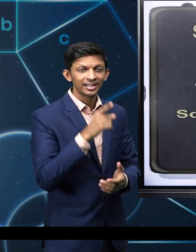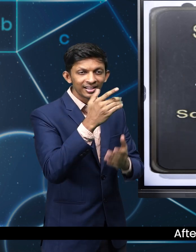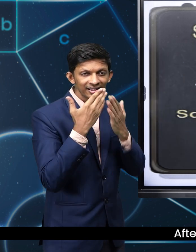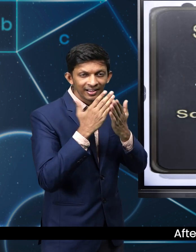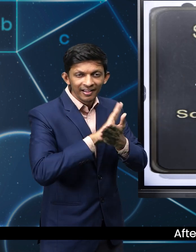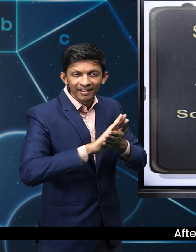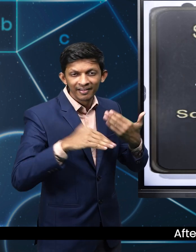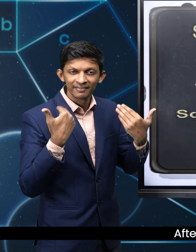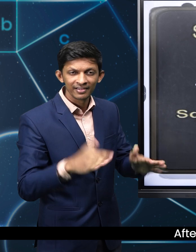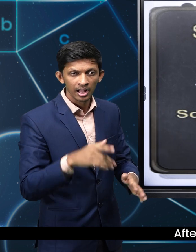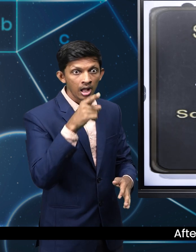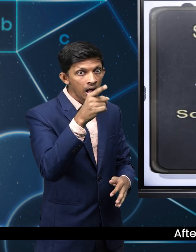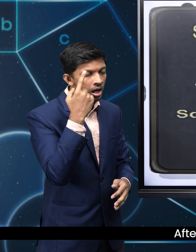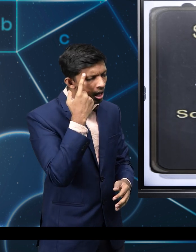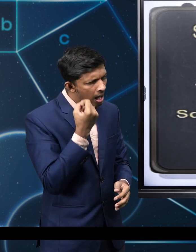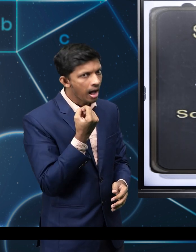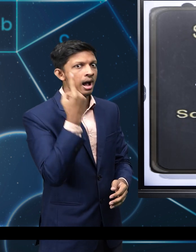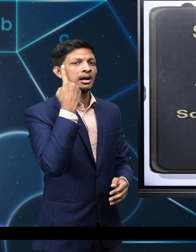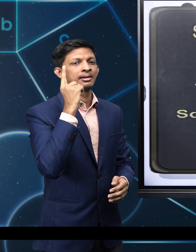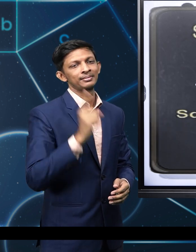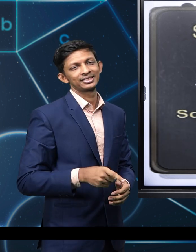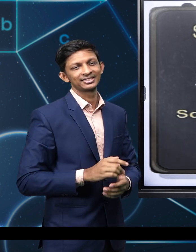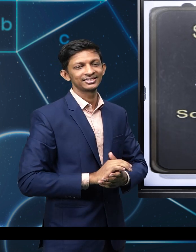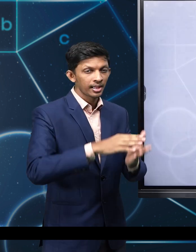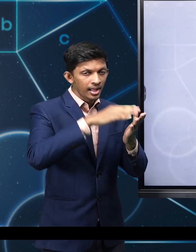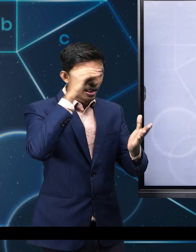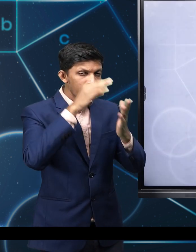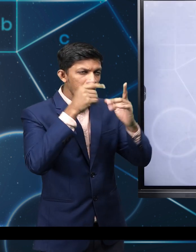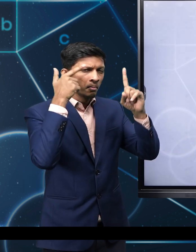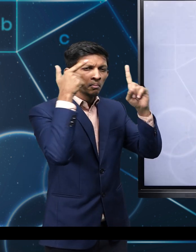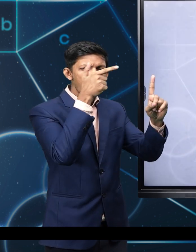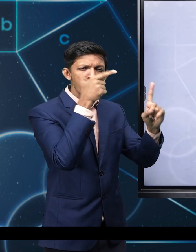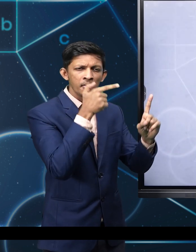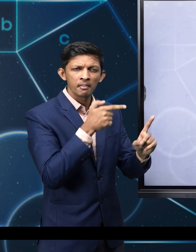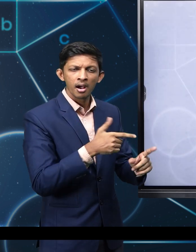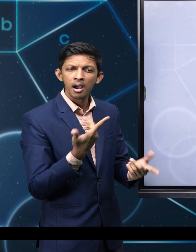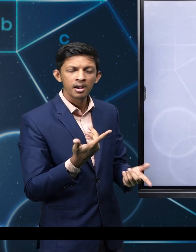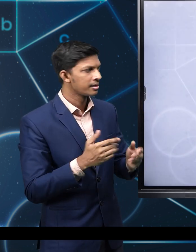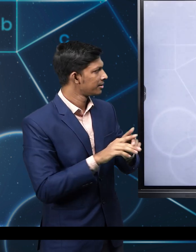After the completion of this lesson, you will be able to know learning objectives.